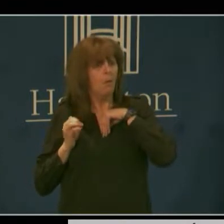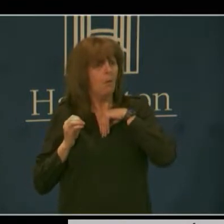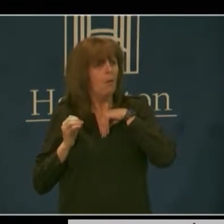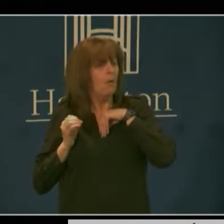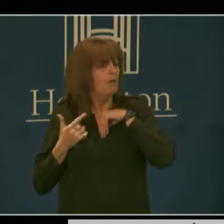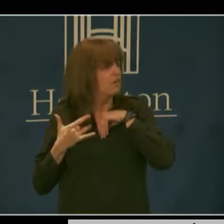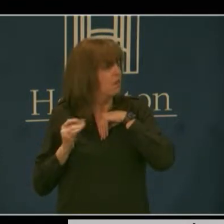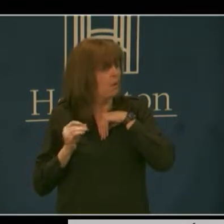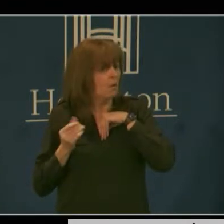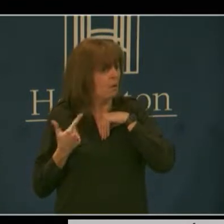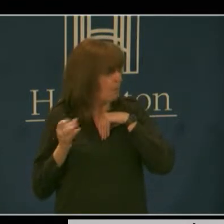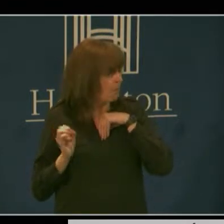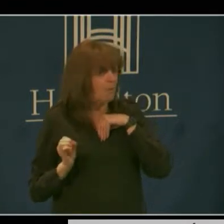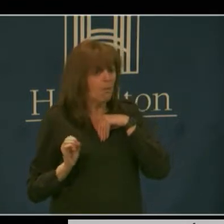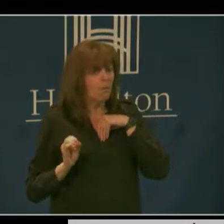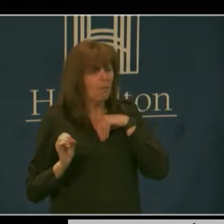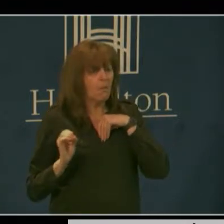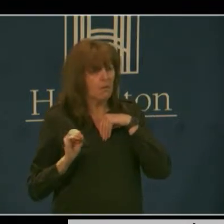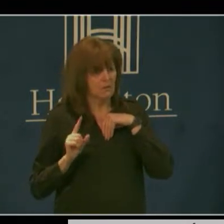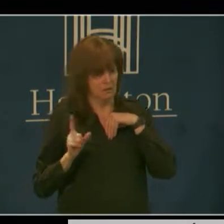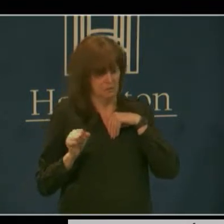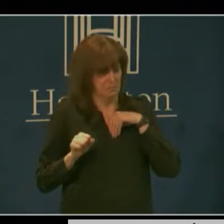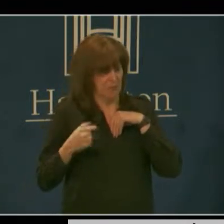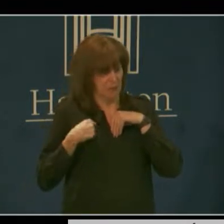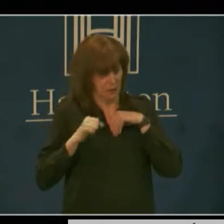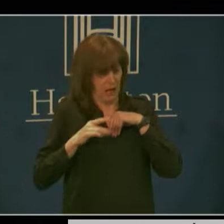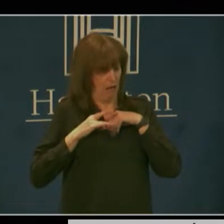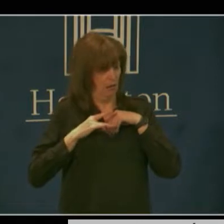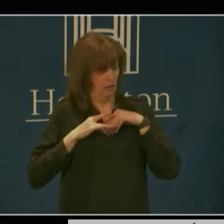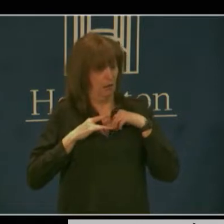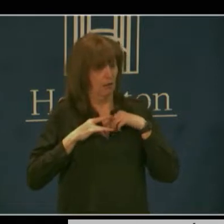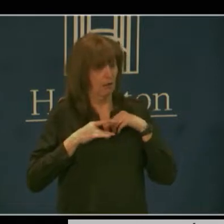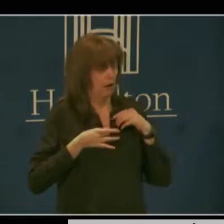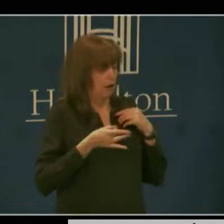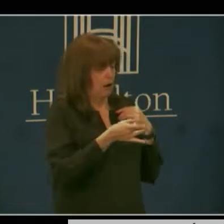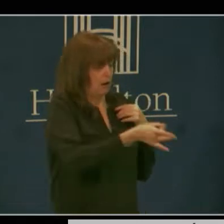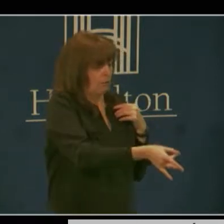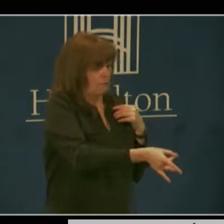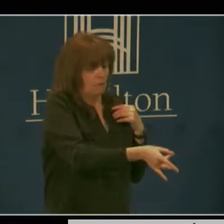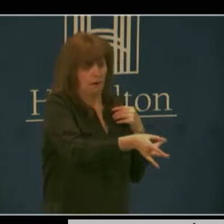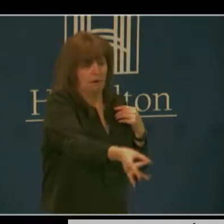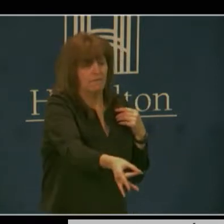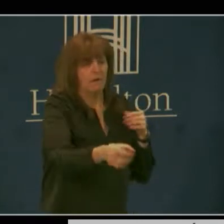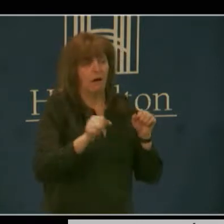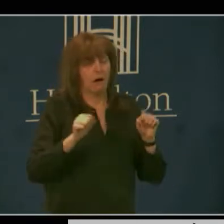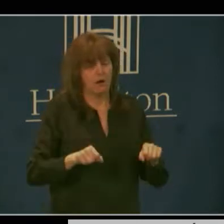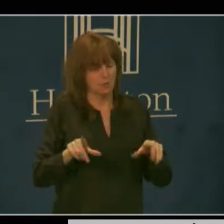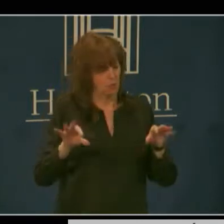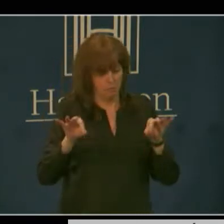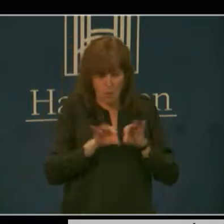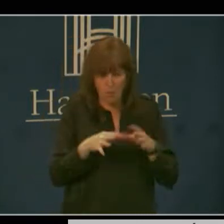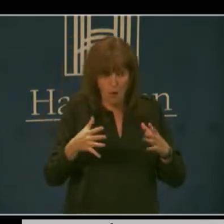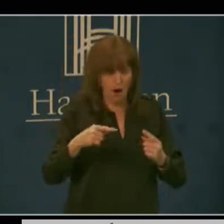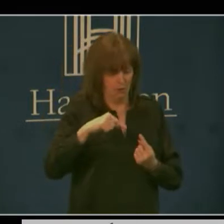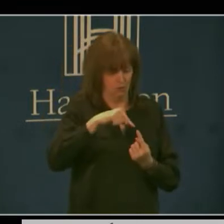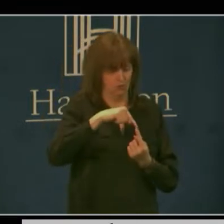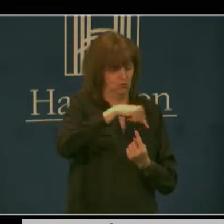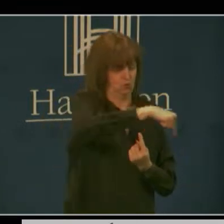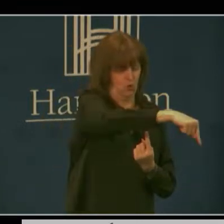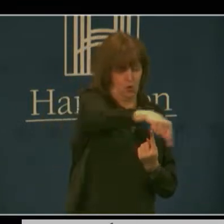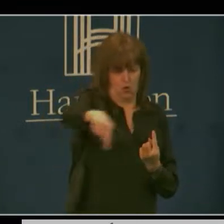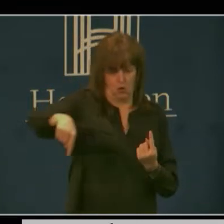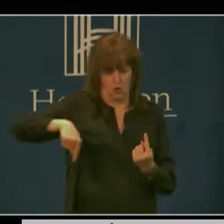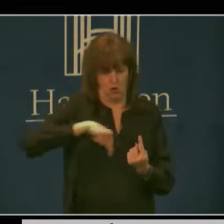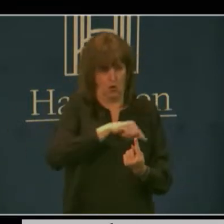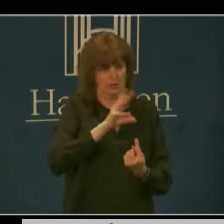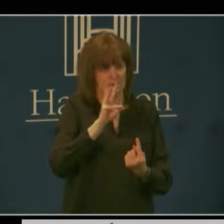pose a risk to others. So I would highlight that 6-foot circle. Your responsibility is make sure you let